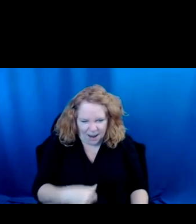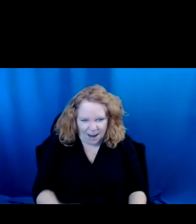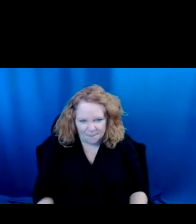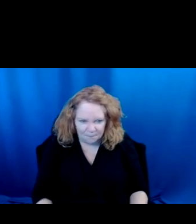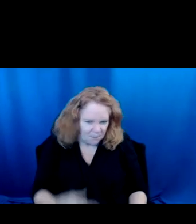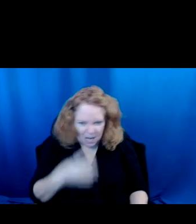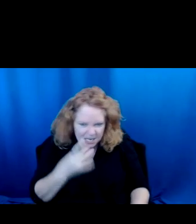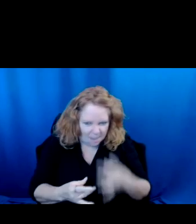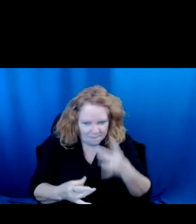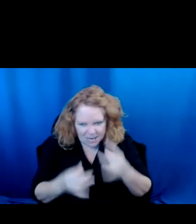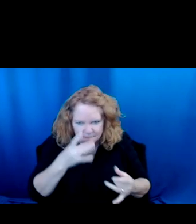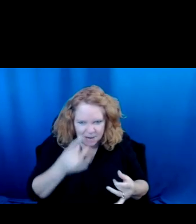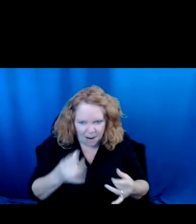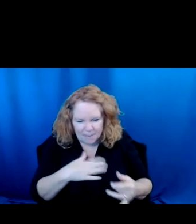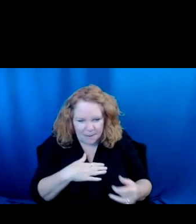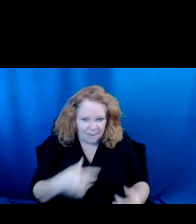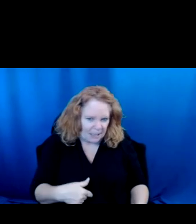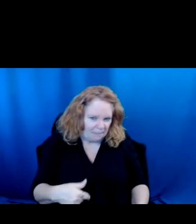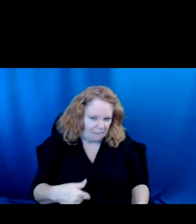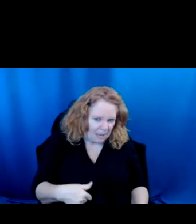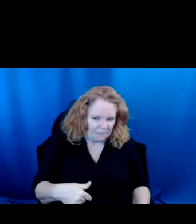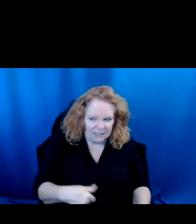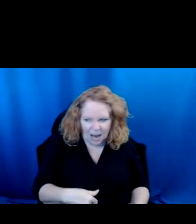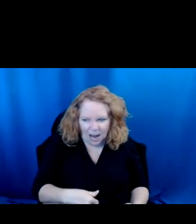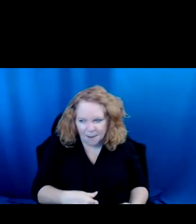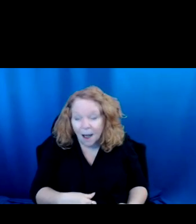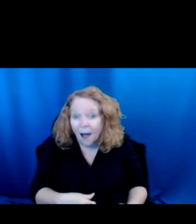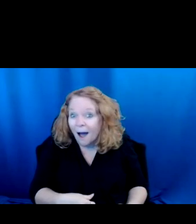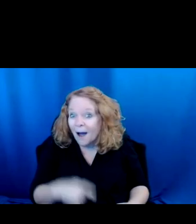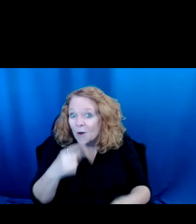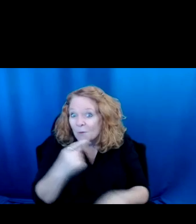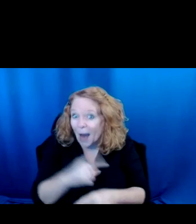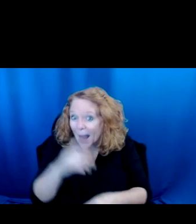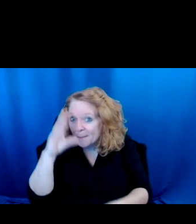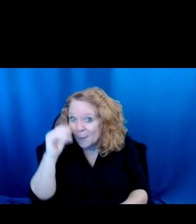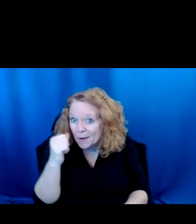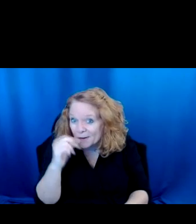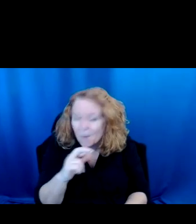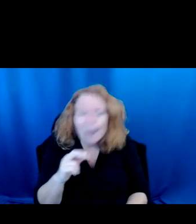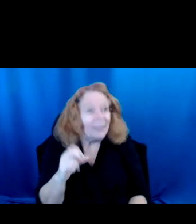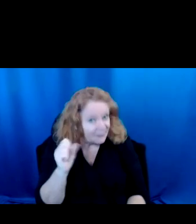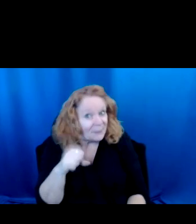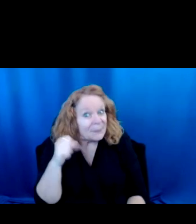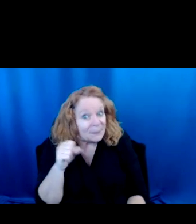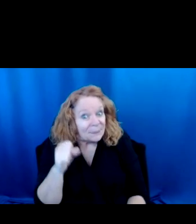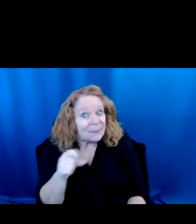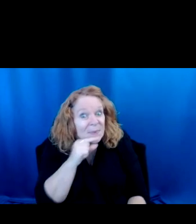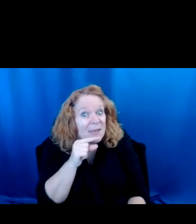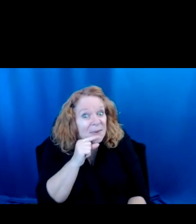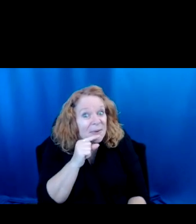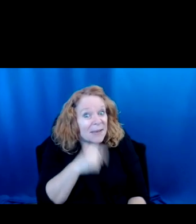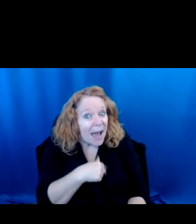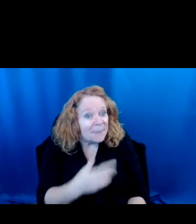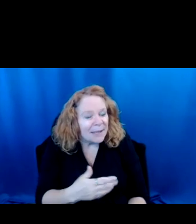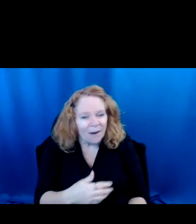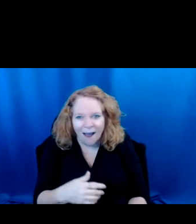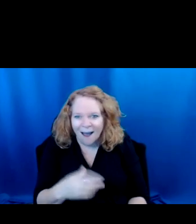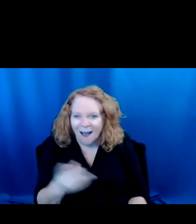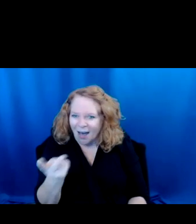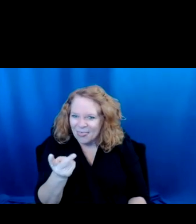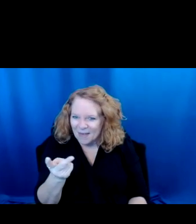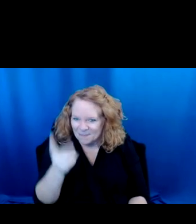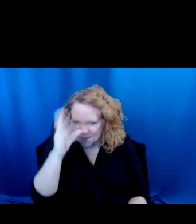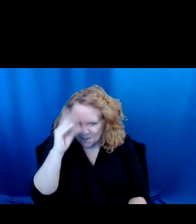Yummy, yummy, yummy, my chum, chum, chum. Right, boys, are you ready? Yes, Quinny, Quinn, Quinn, we're here. Right, the boys are here. We've